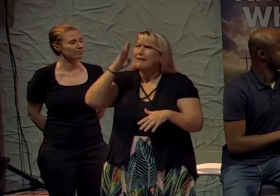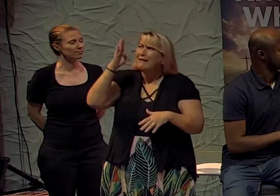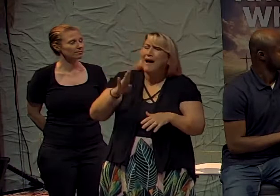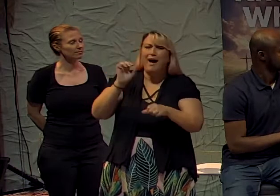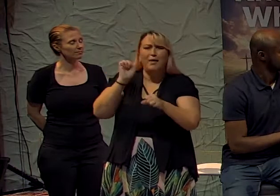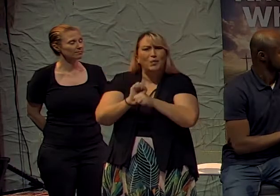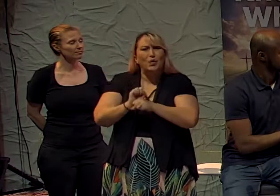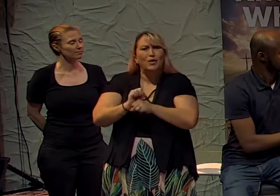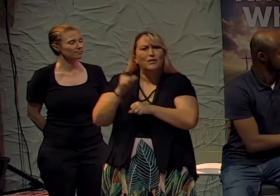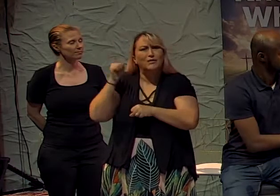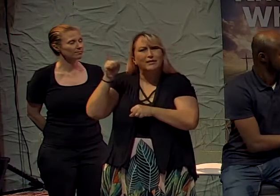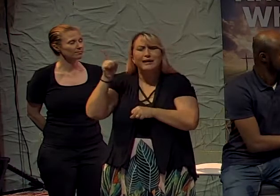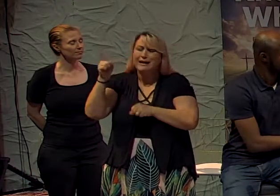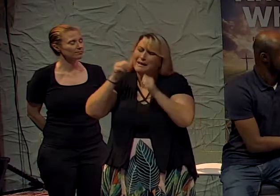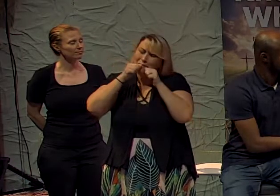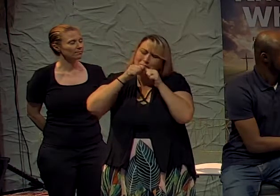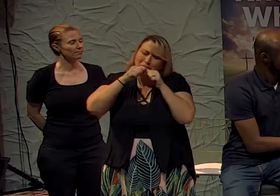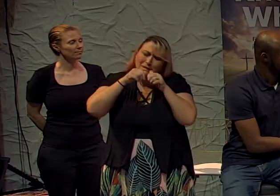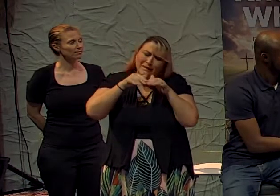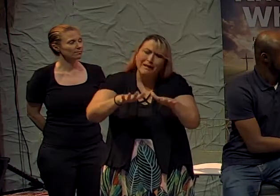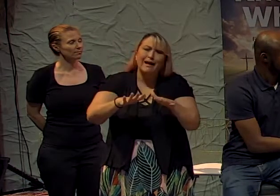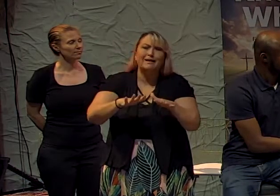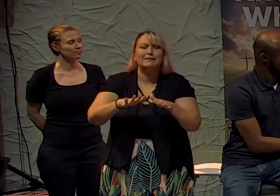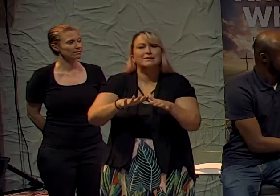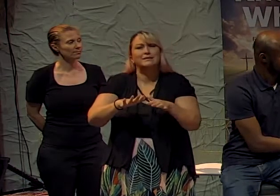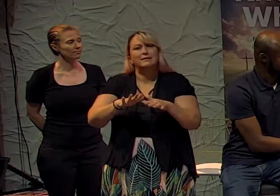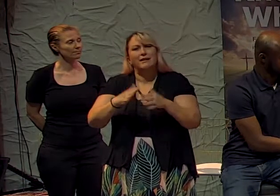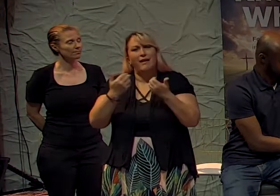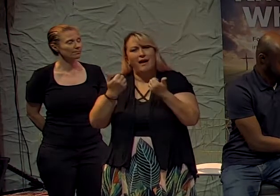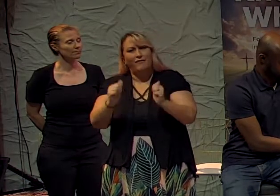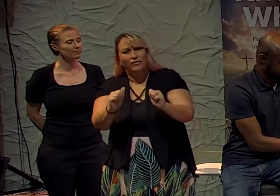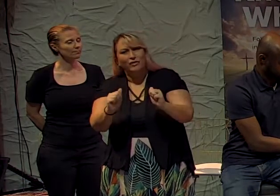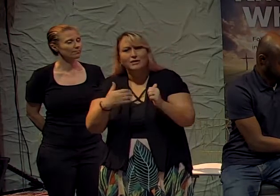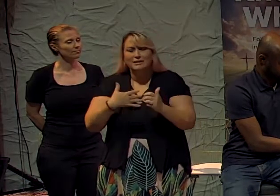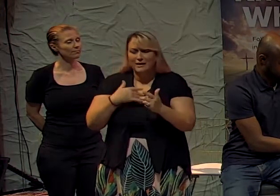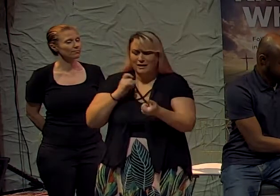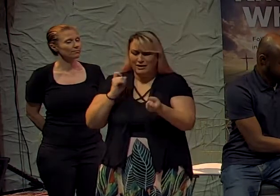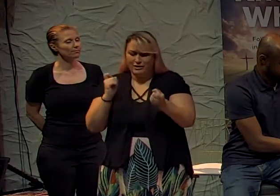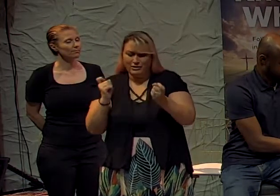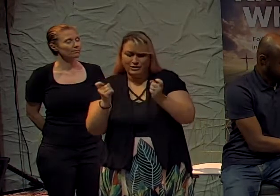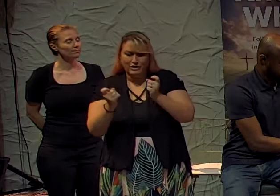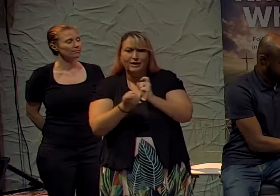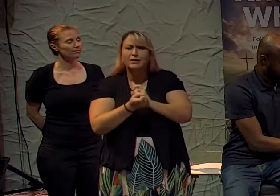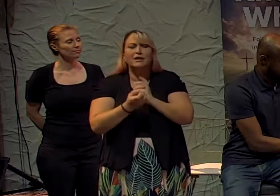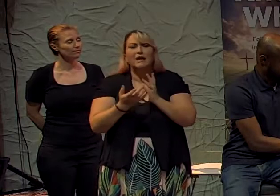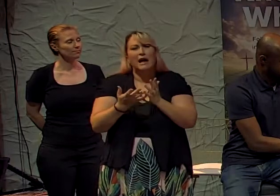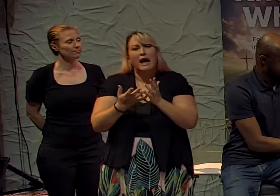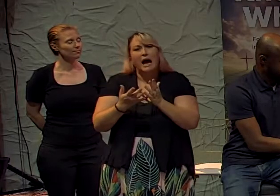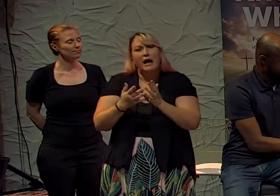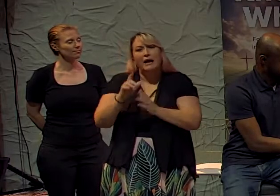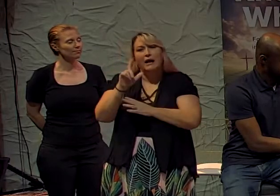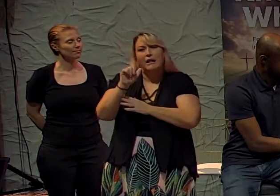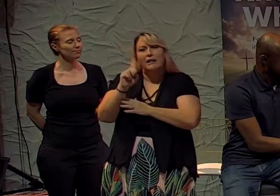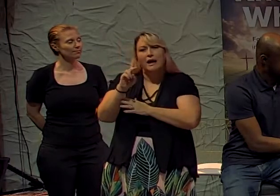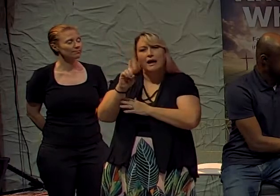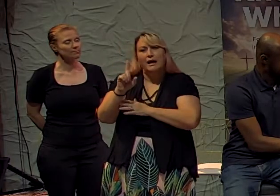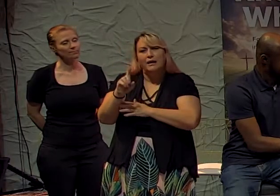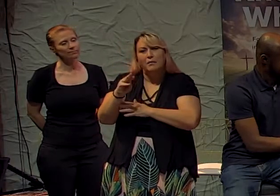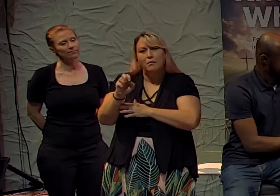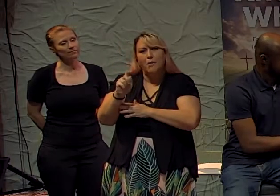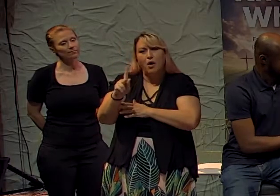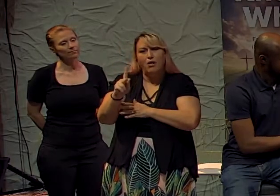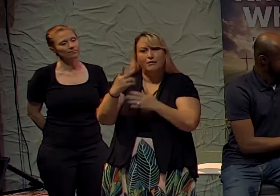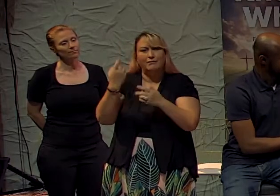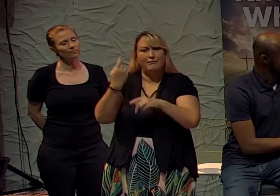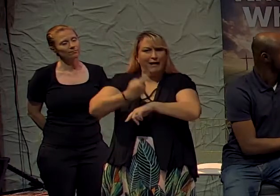God did. He blessed his efforts, and he brought it around. He helped us. I had a landmark day of surrender. I